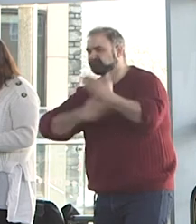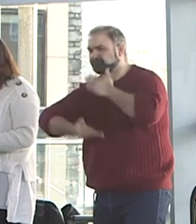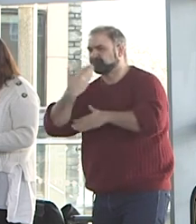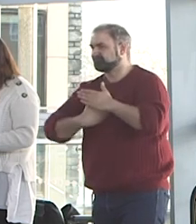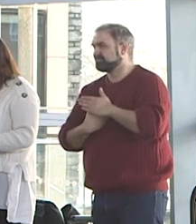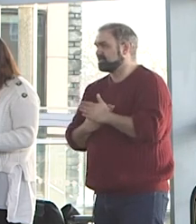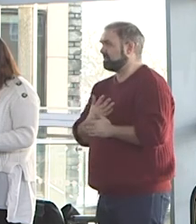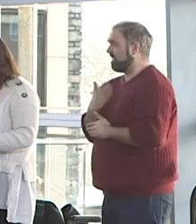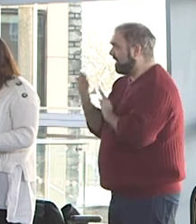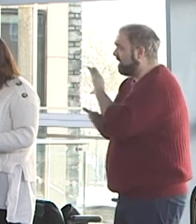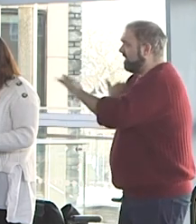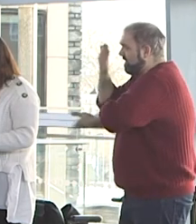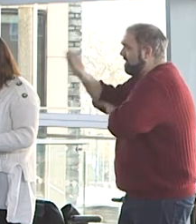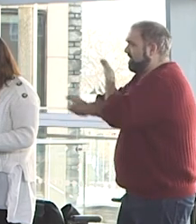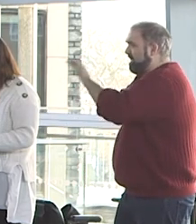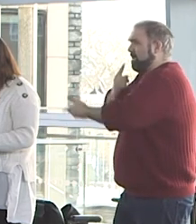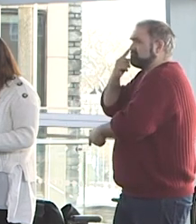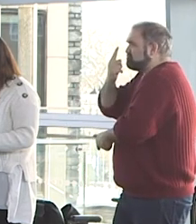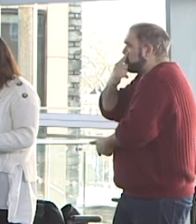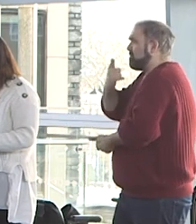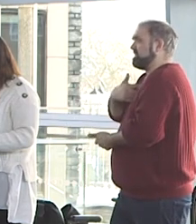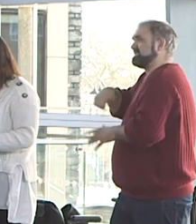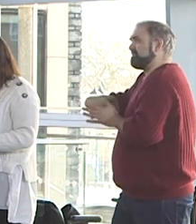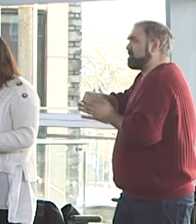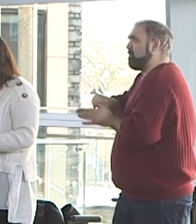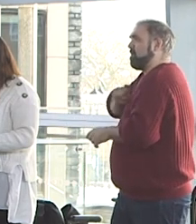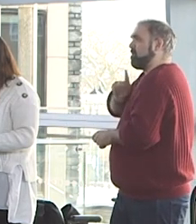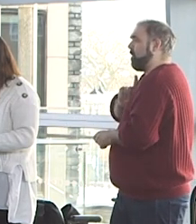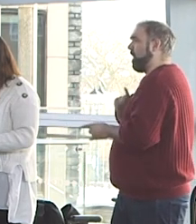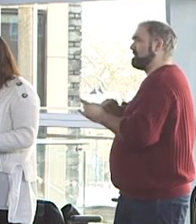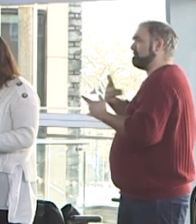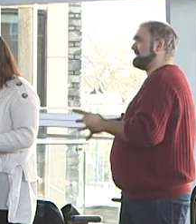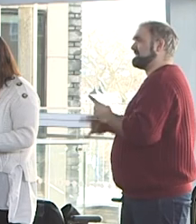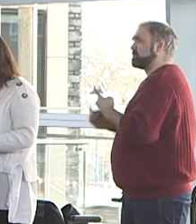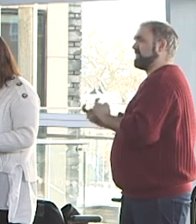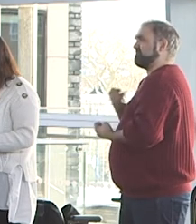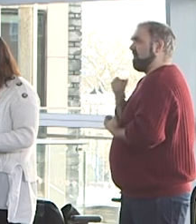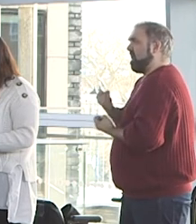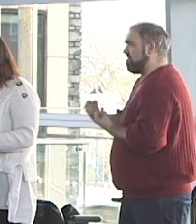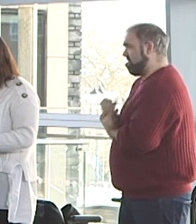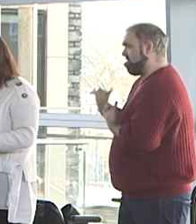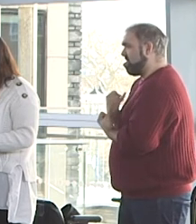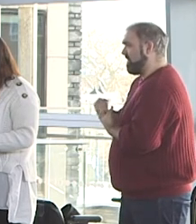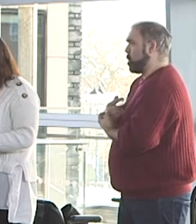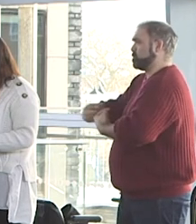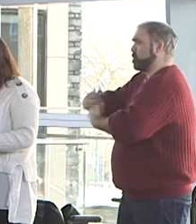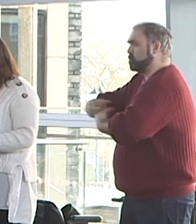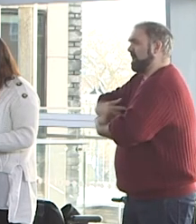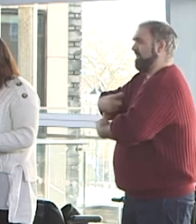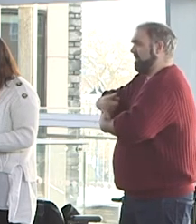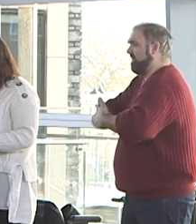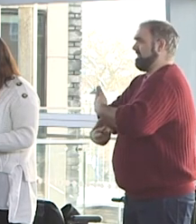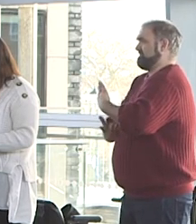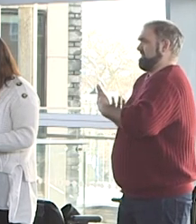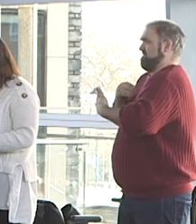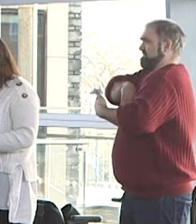Those narratives of proof become particularly challenging for those who have experienced sexual violence, assault, and torture, and may struggle with